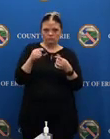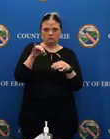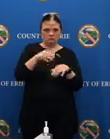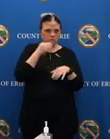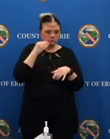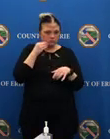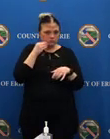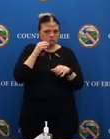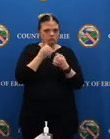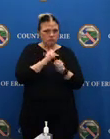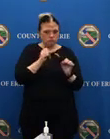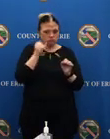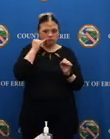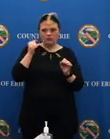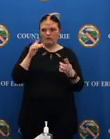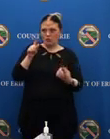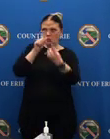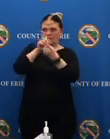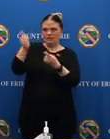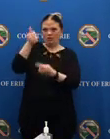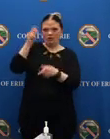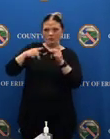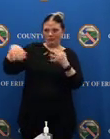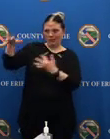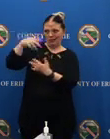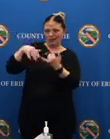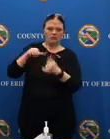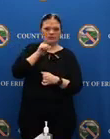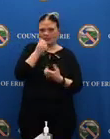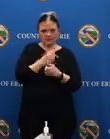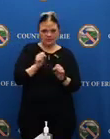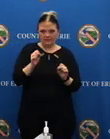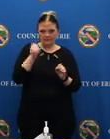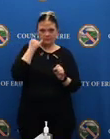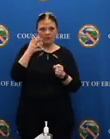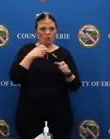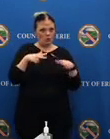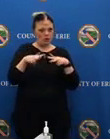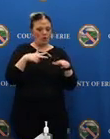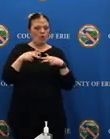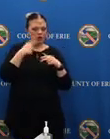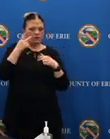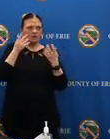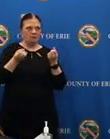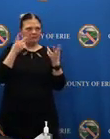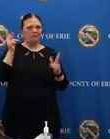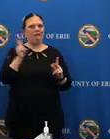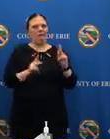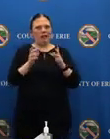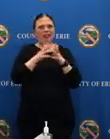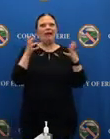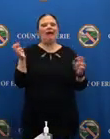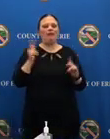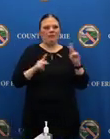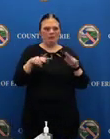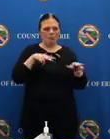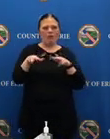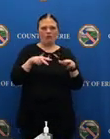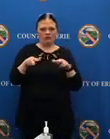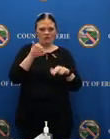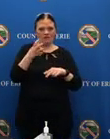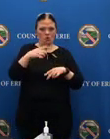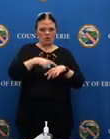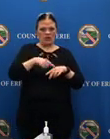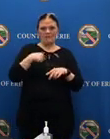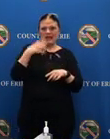If you start congregating with others, it's not. So if you want to go for a walk, and I've seen a lot of people going for walks, the few